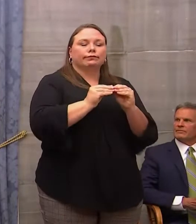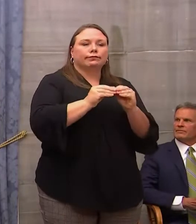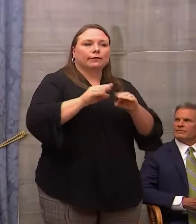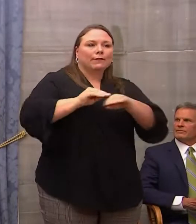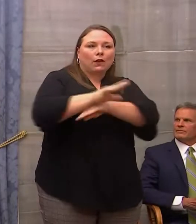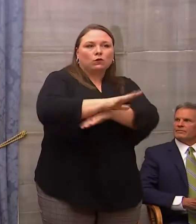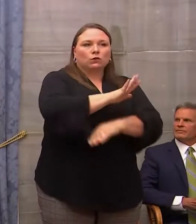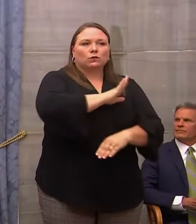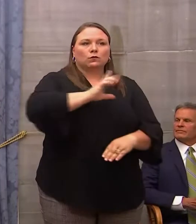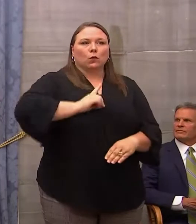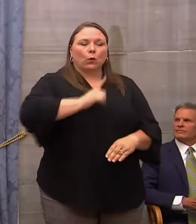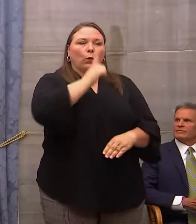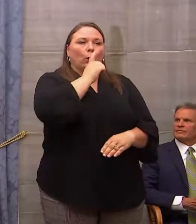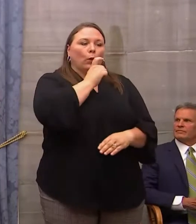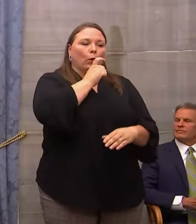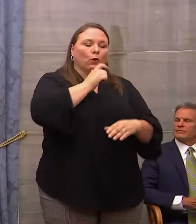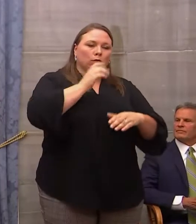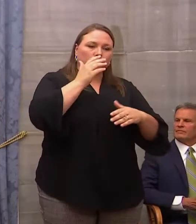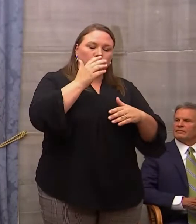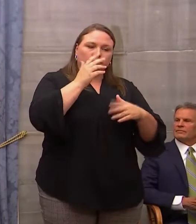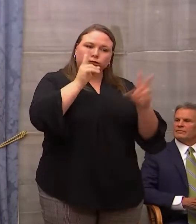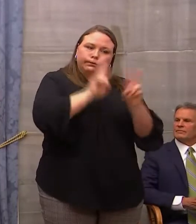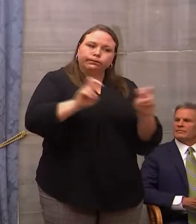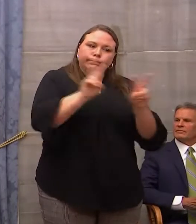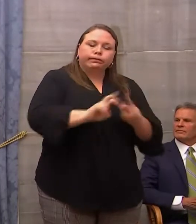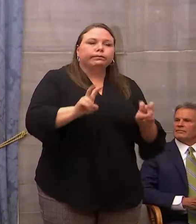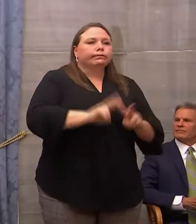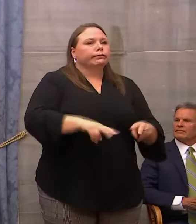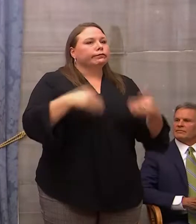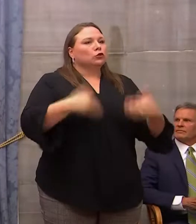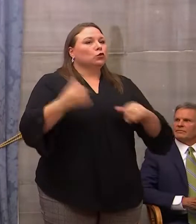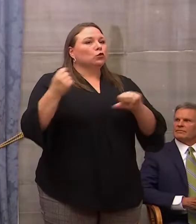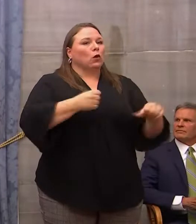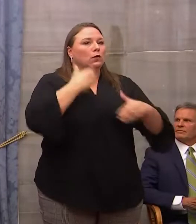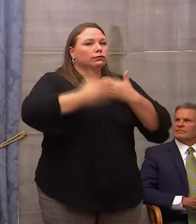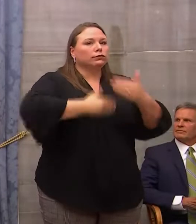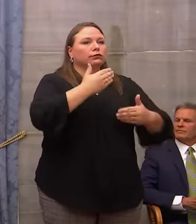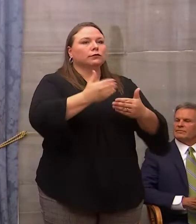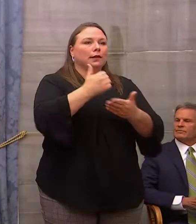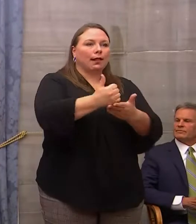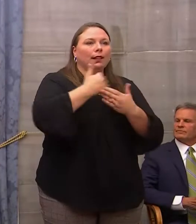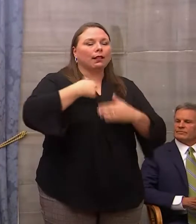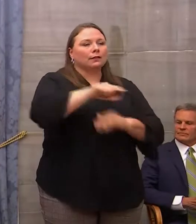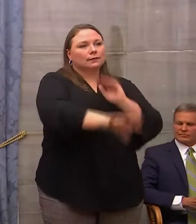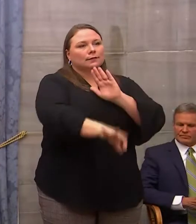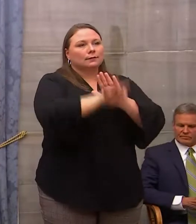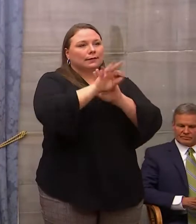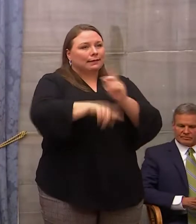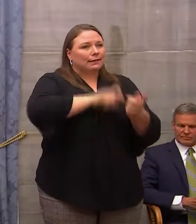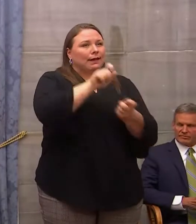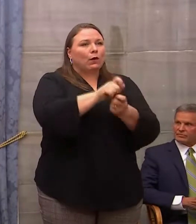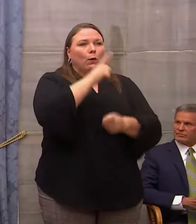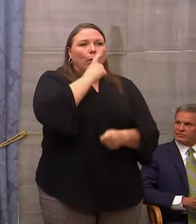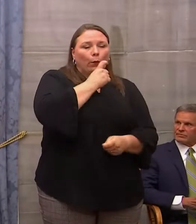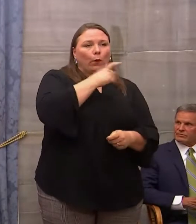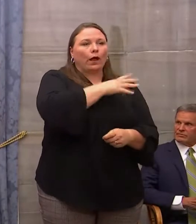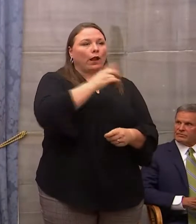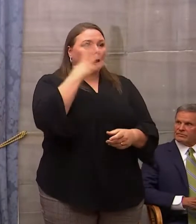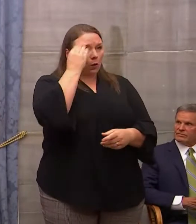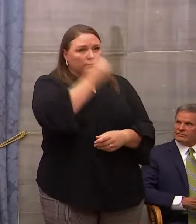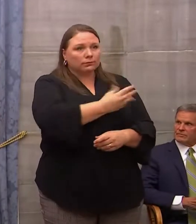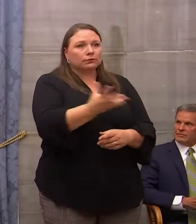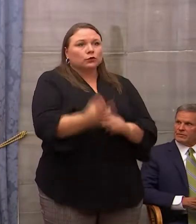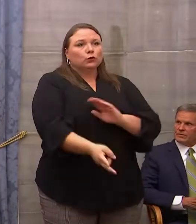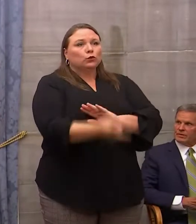who implemented a rigorous process by which we would make these selections. And I'd like to note